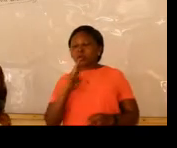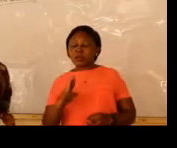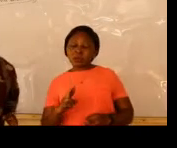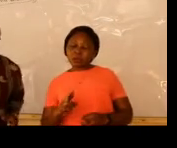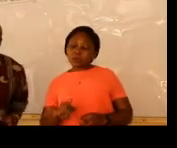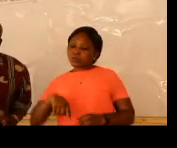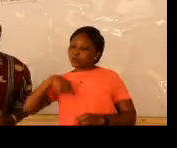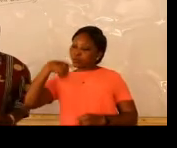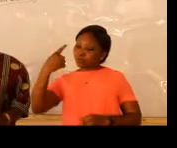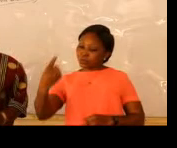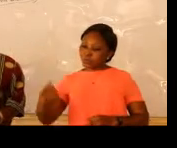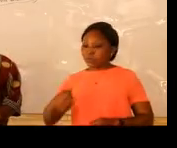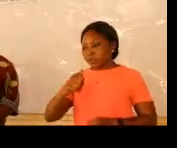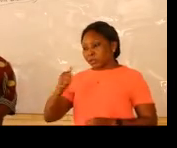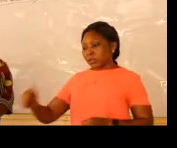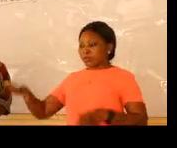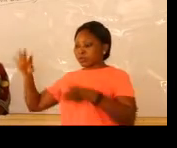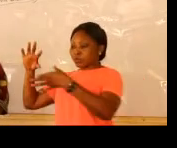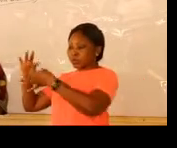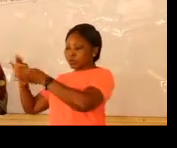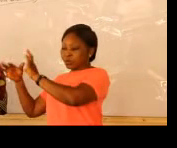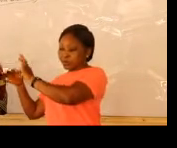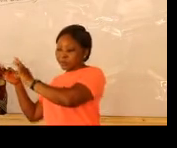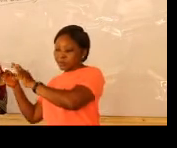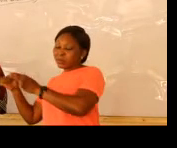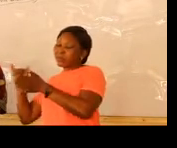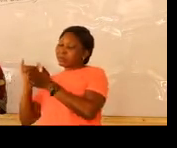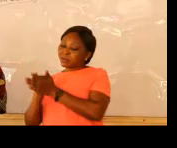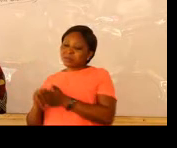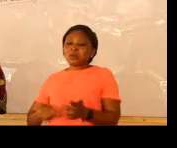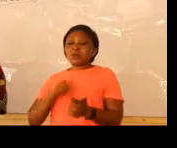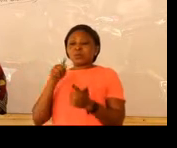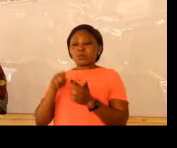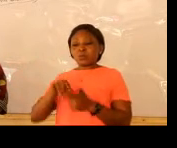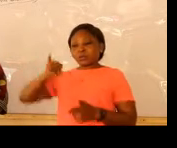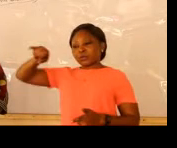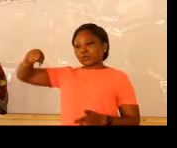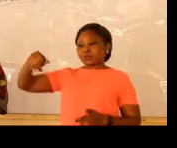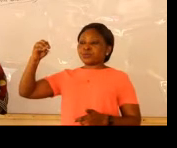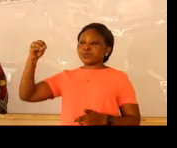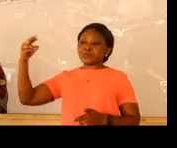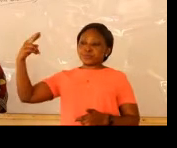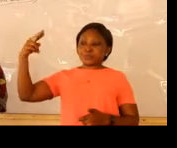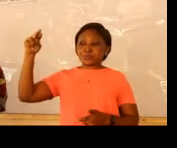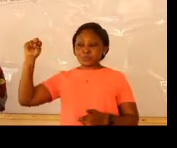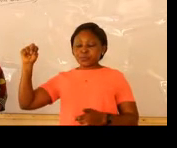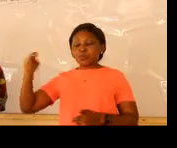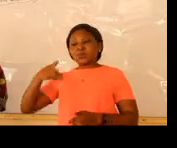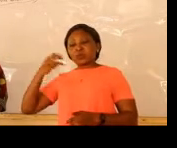story that when John was sent to the market,